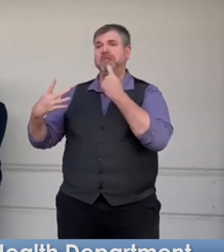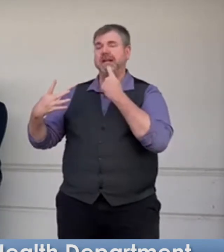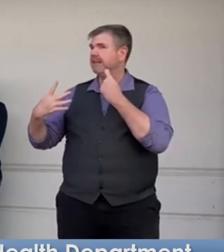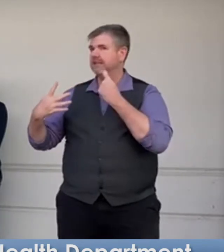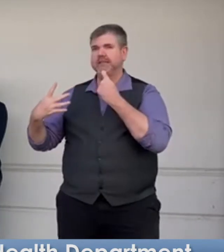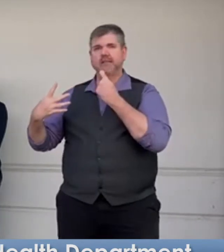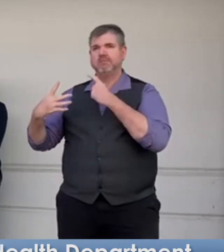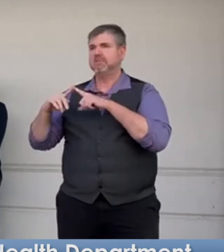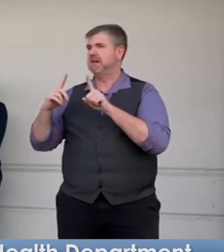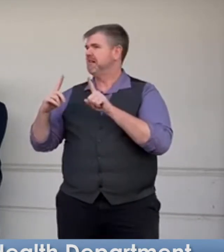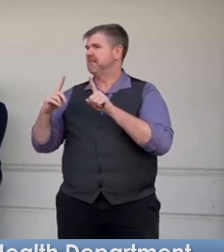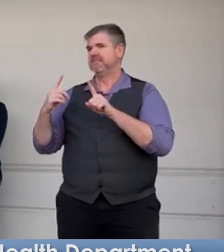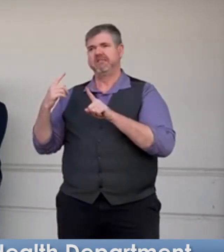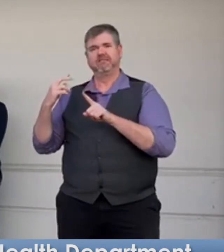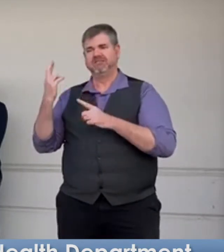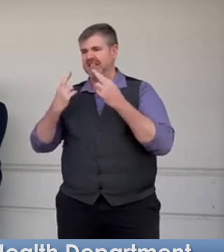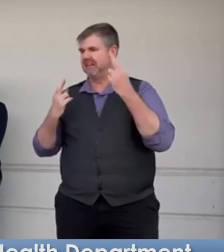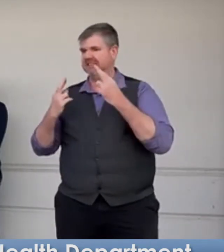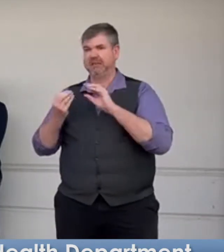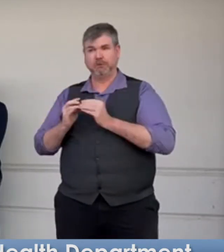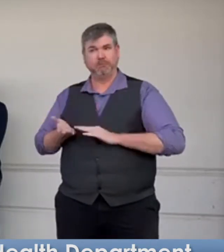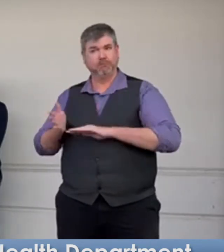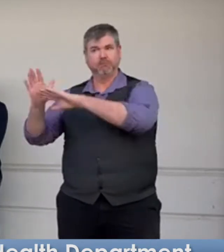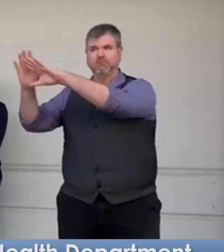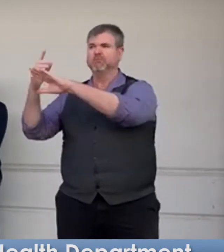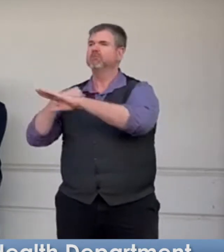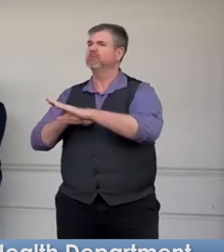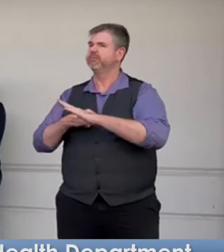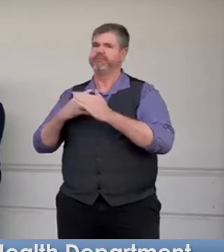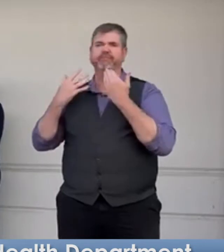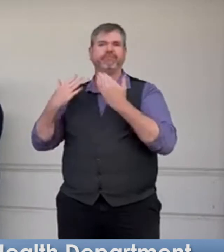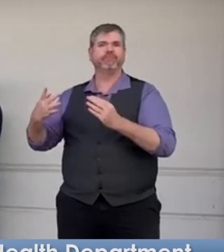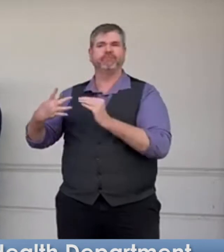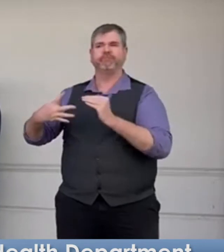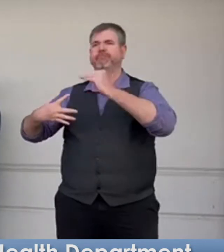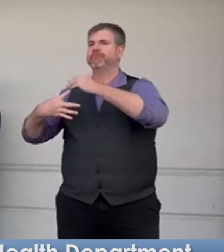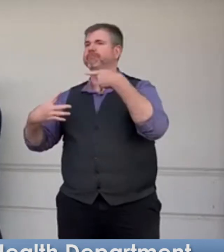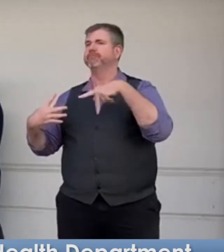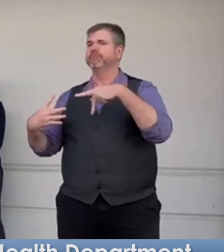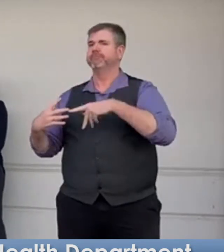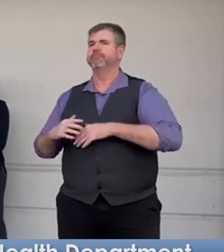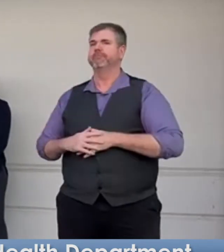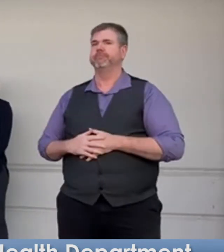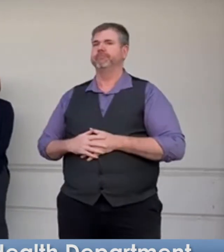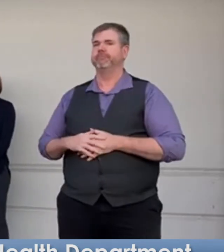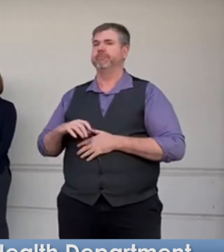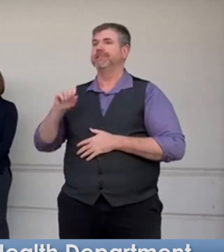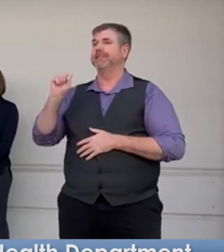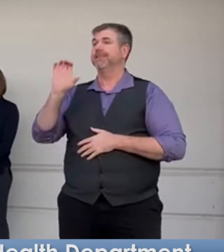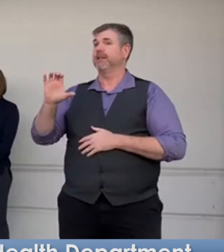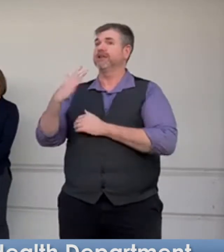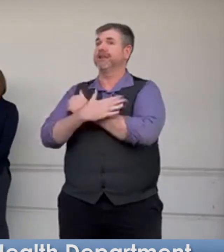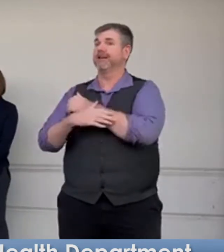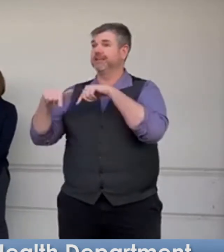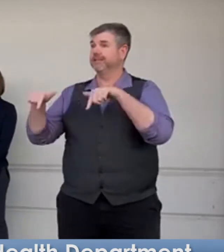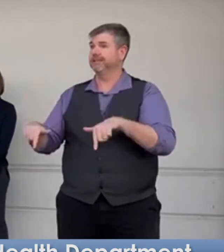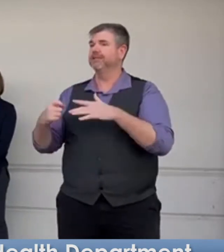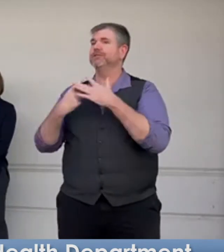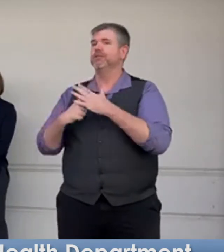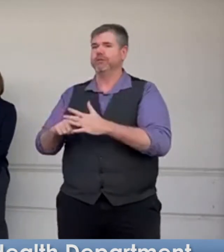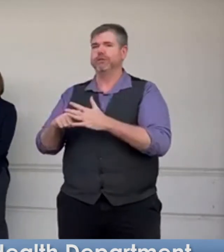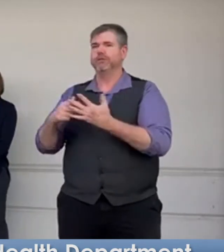effect tomorrow here in Santa Clara County. What does that mean? Well, some pieces of this